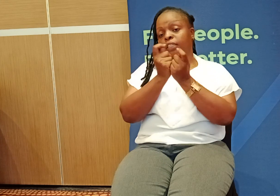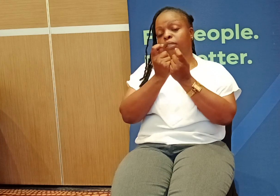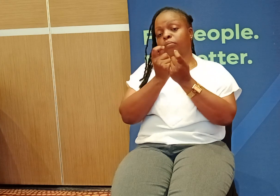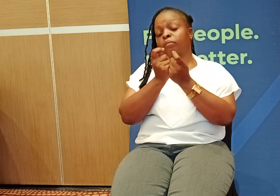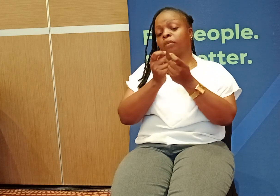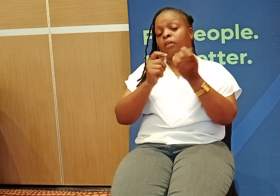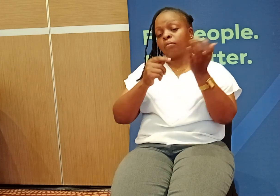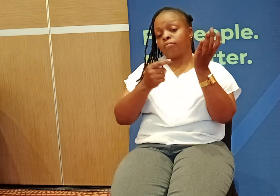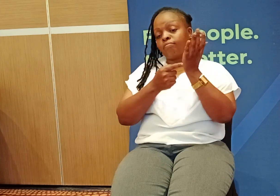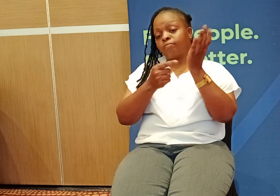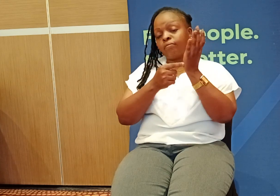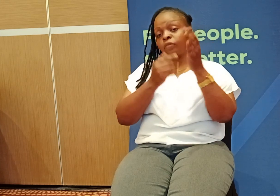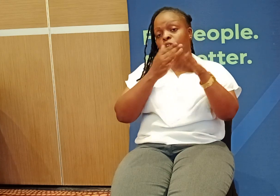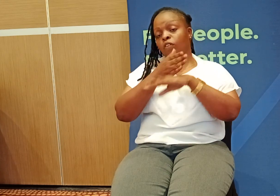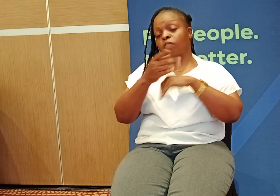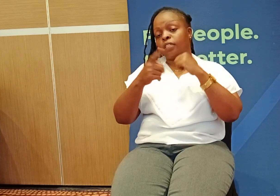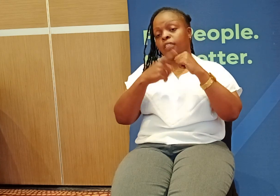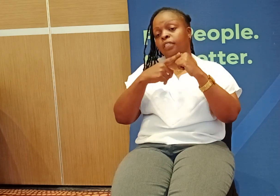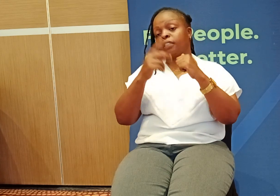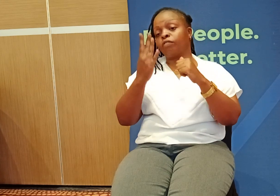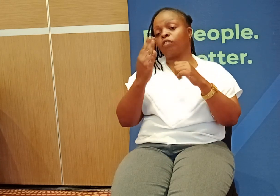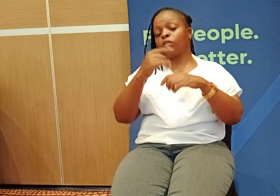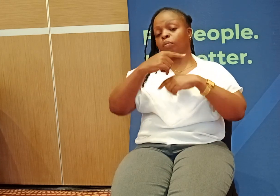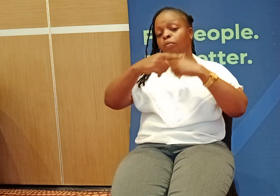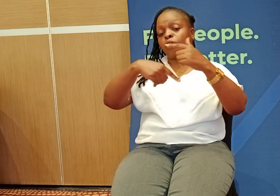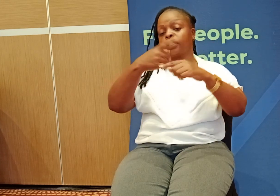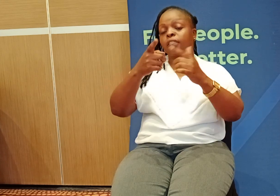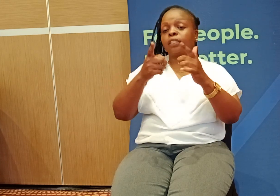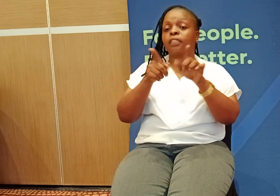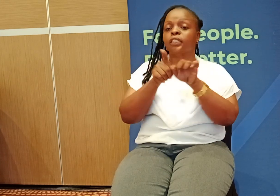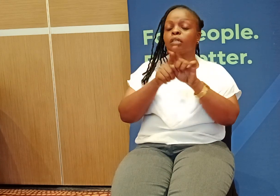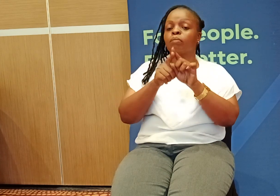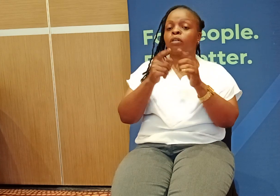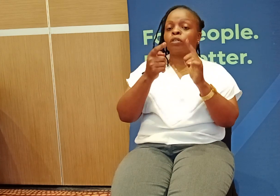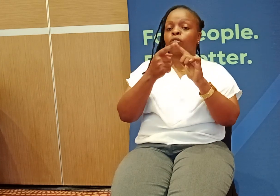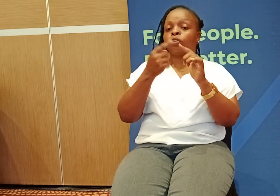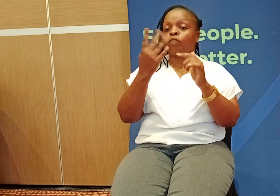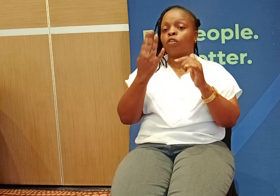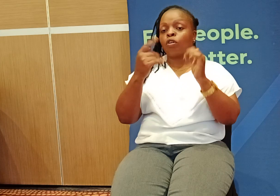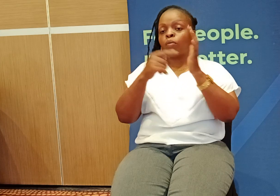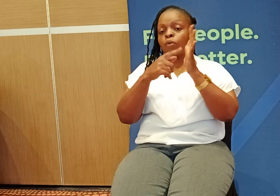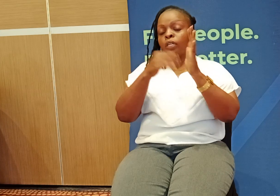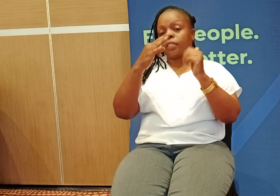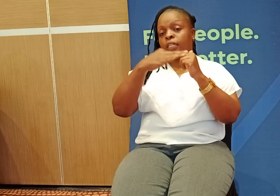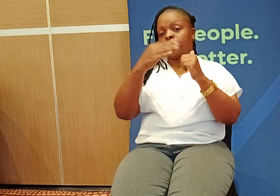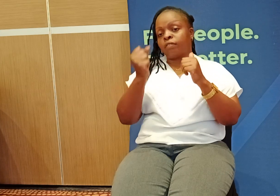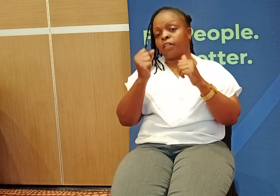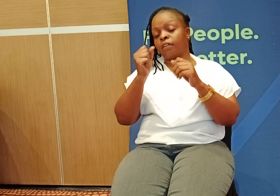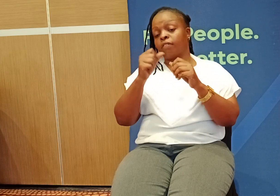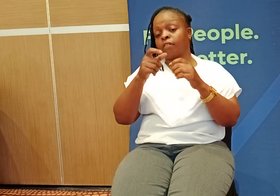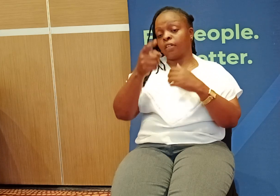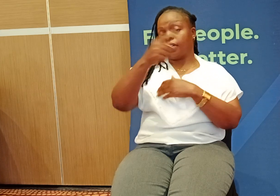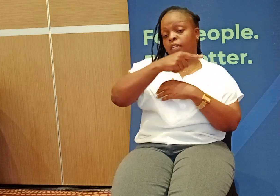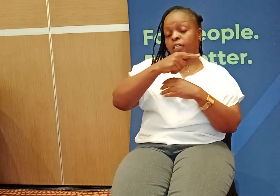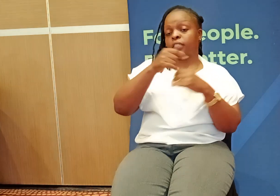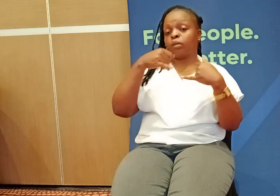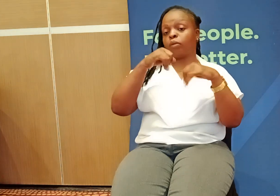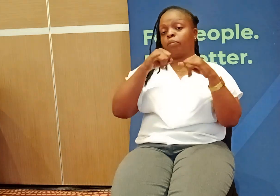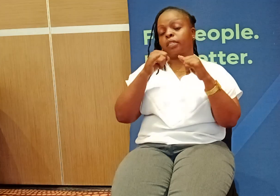processes, credit turnaround time down to 4.85 days, implemented branch excellence